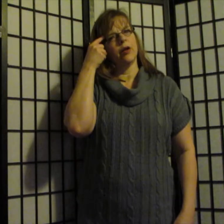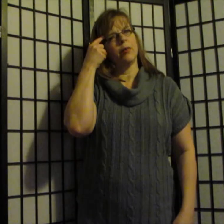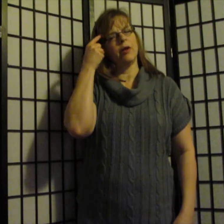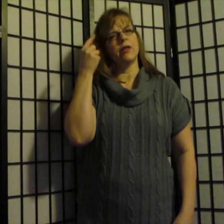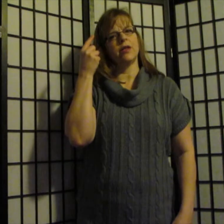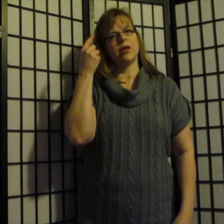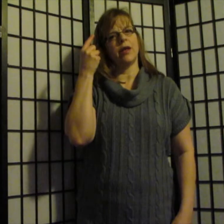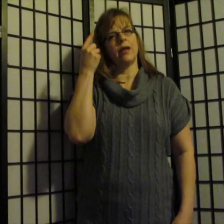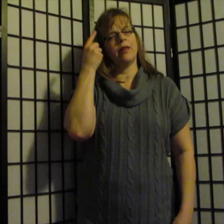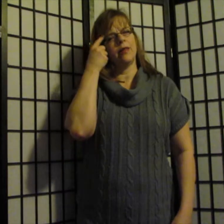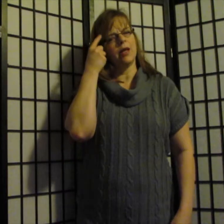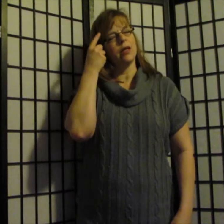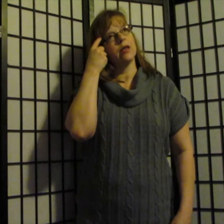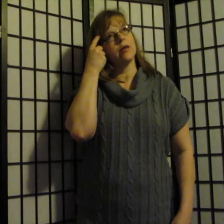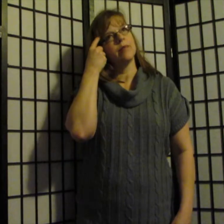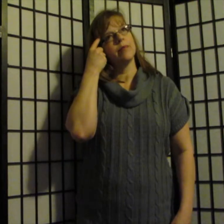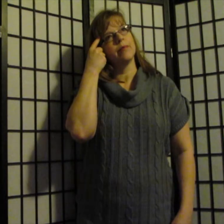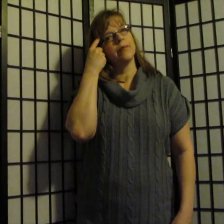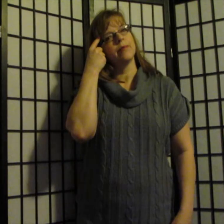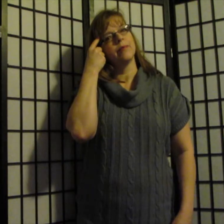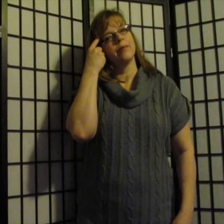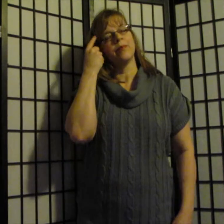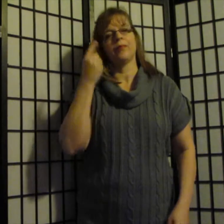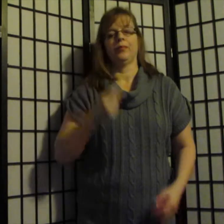going to point at your head. Think.